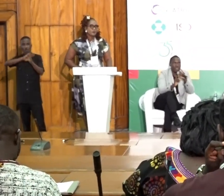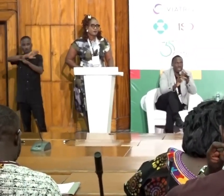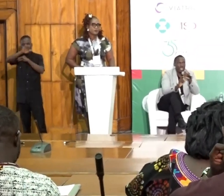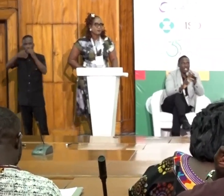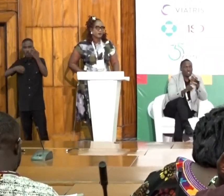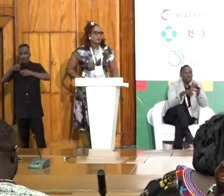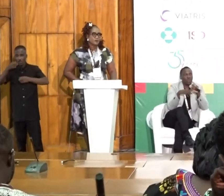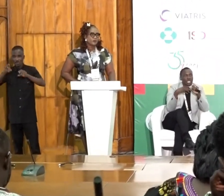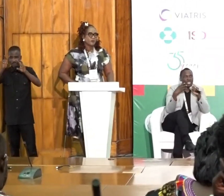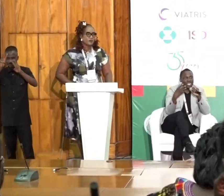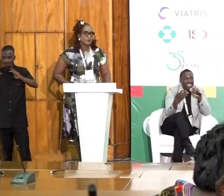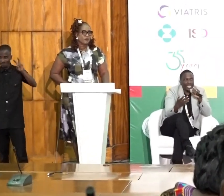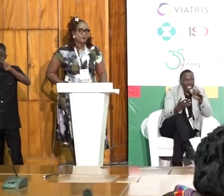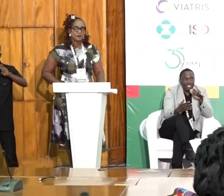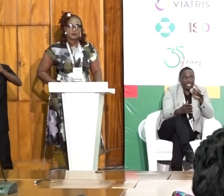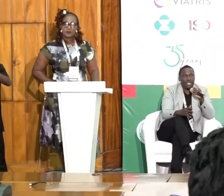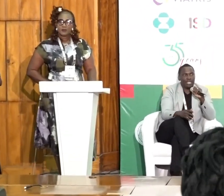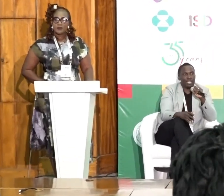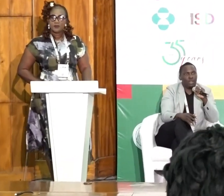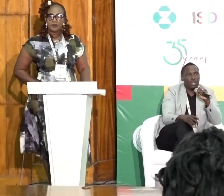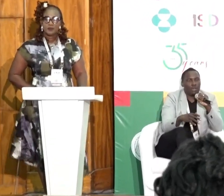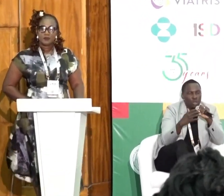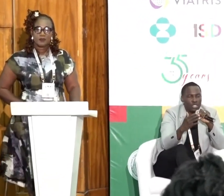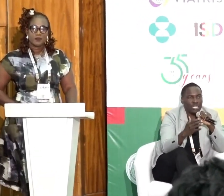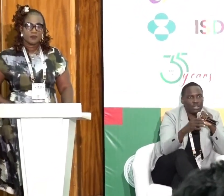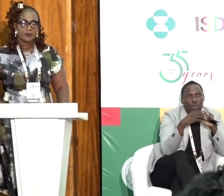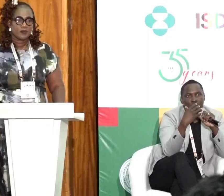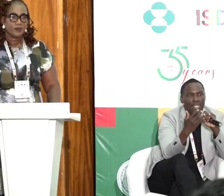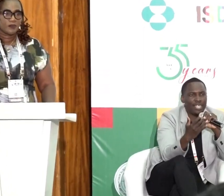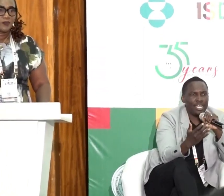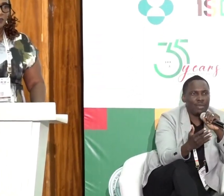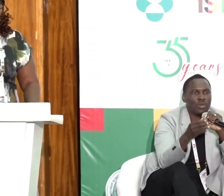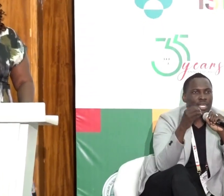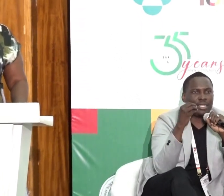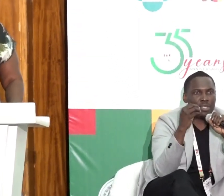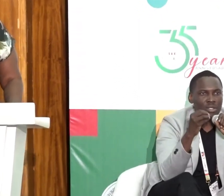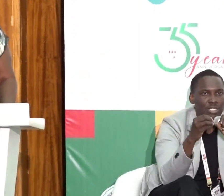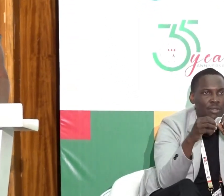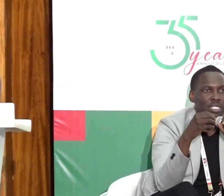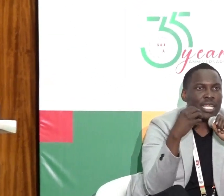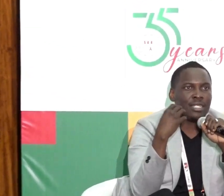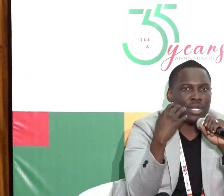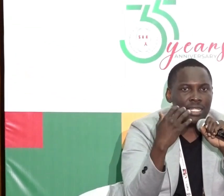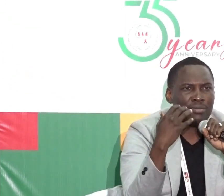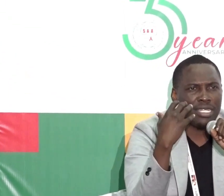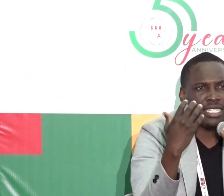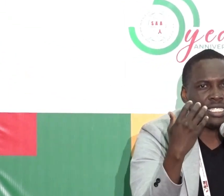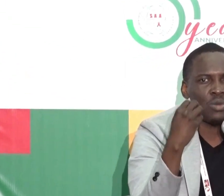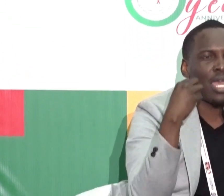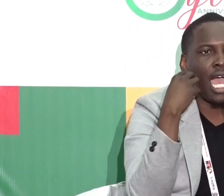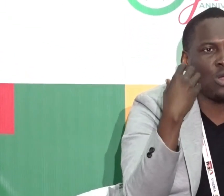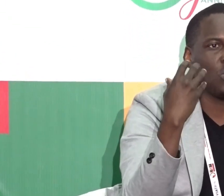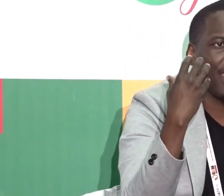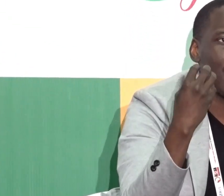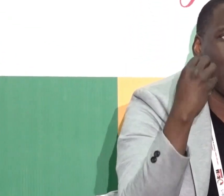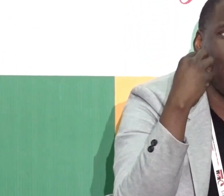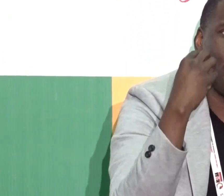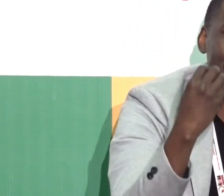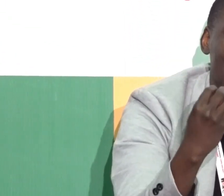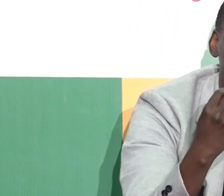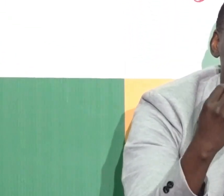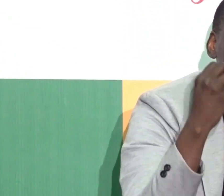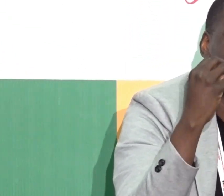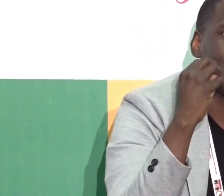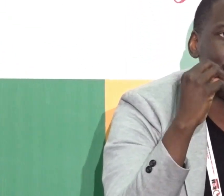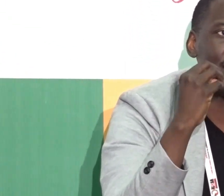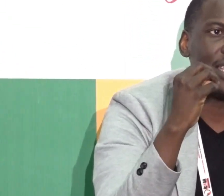PrEP. So we had looked at what are the gaps, what are the misconceptions, what are the messages, how do